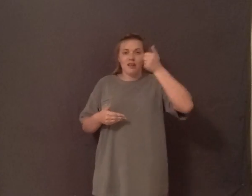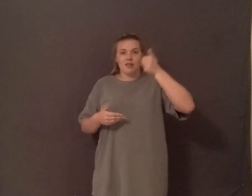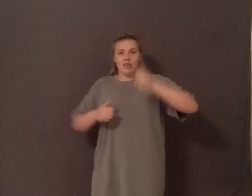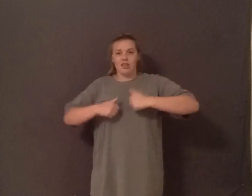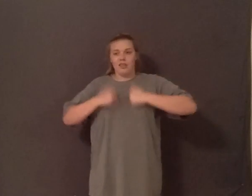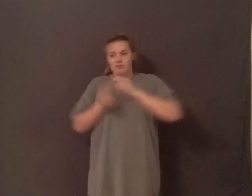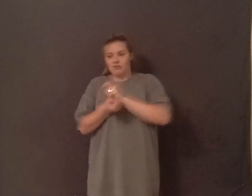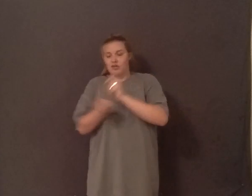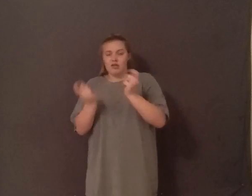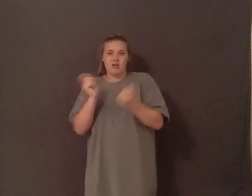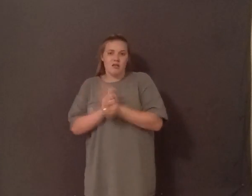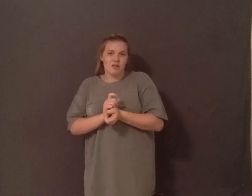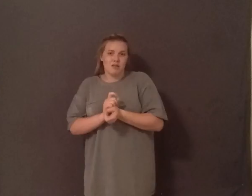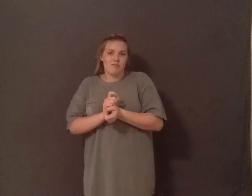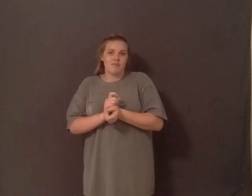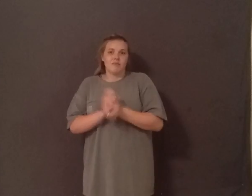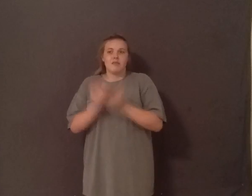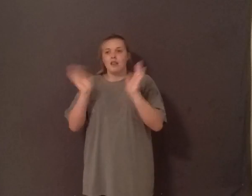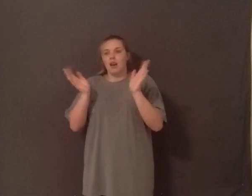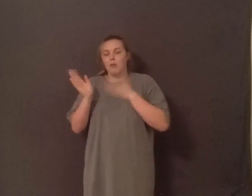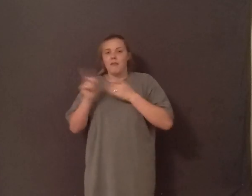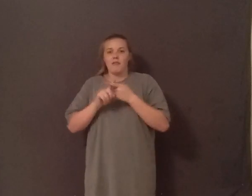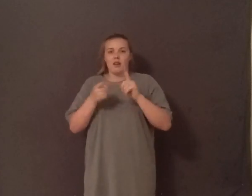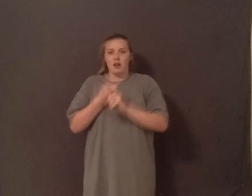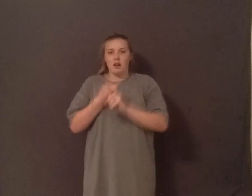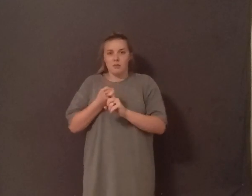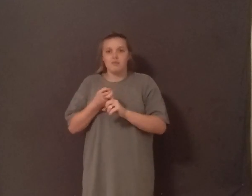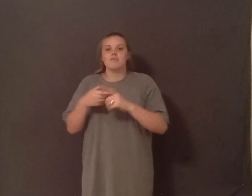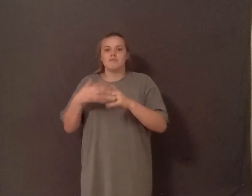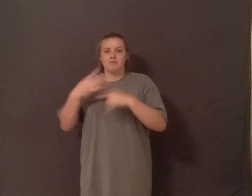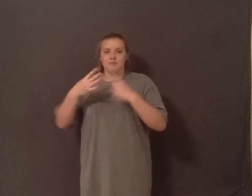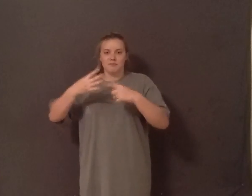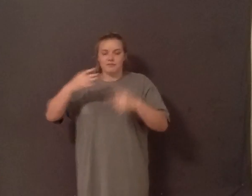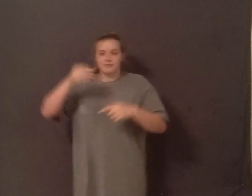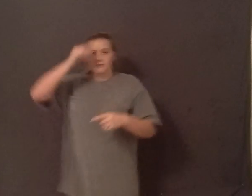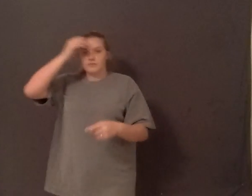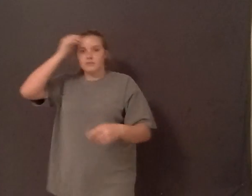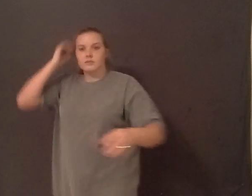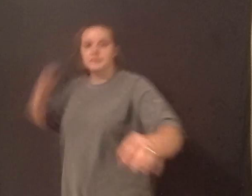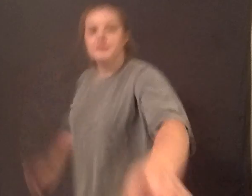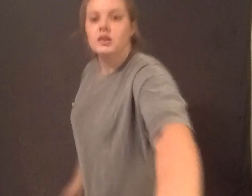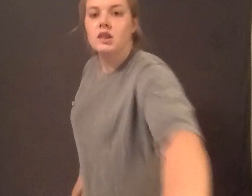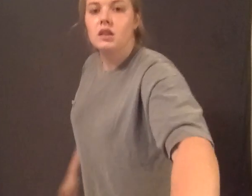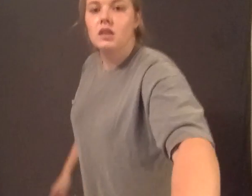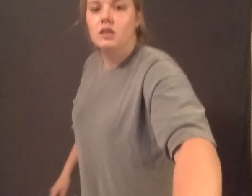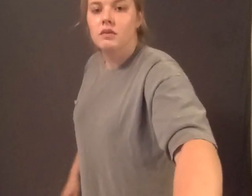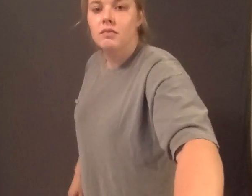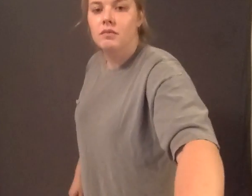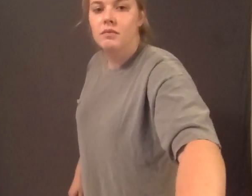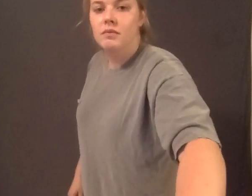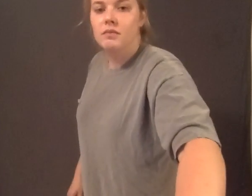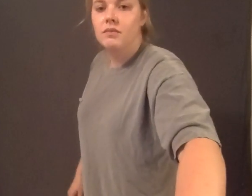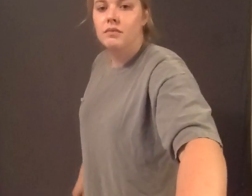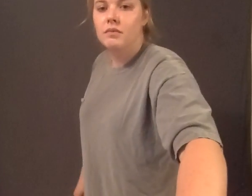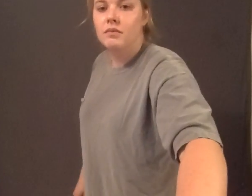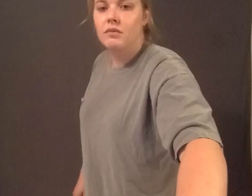will lead me to spend more time with my family while I'm trying to figure things out. Maybe it will lead me to change a career. I don't know where it will lead me. I don't know